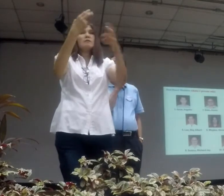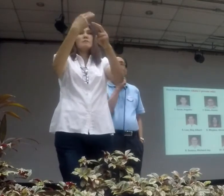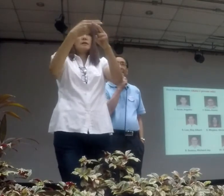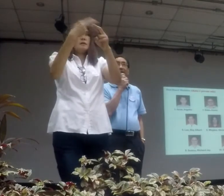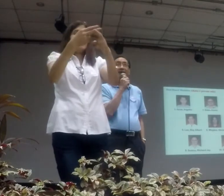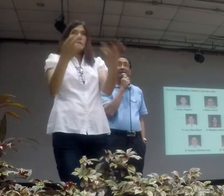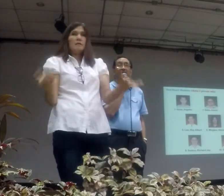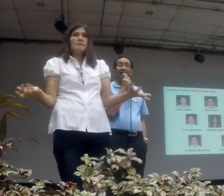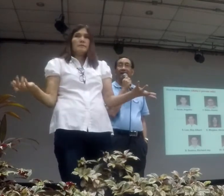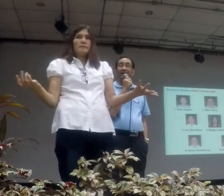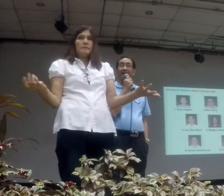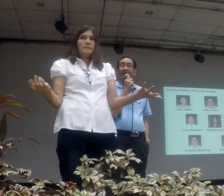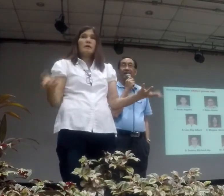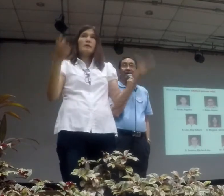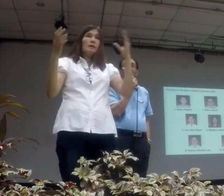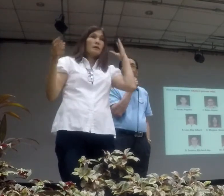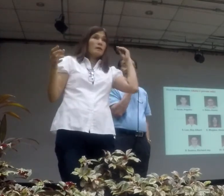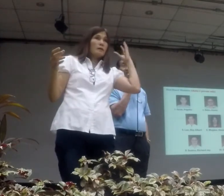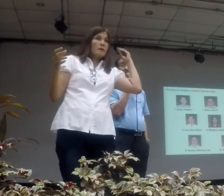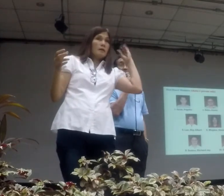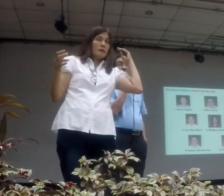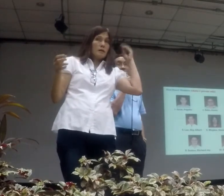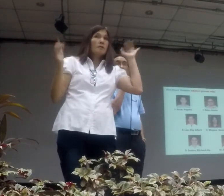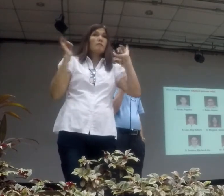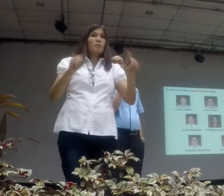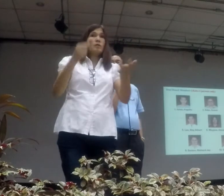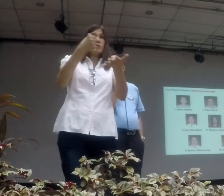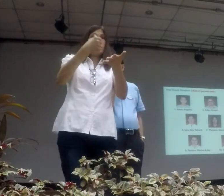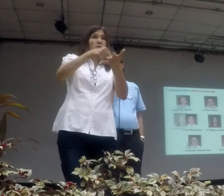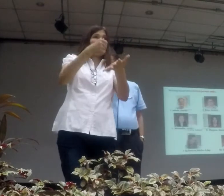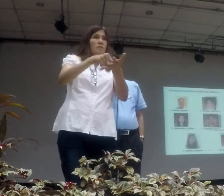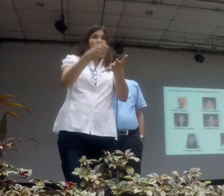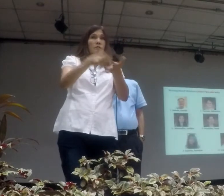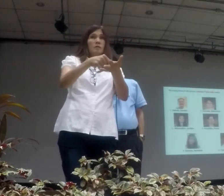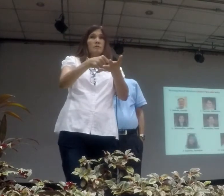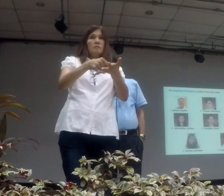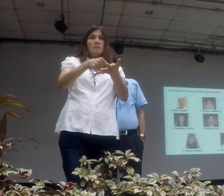For the hearing, you can still vote for